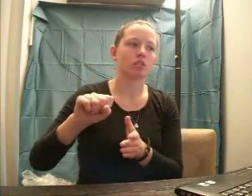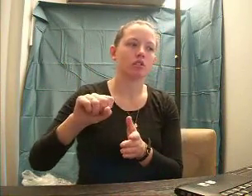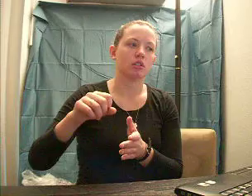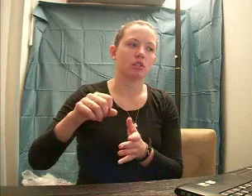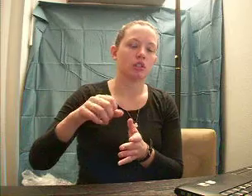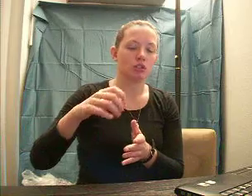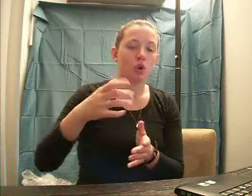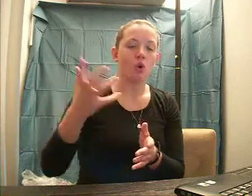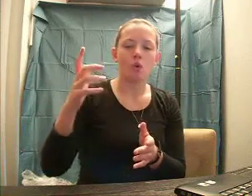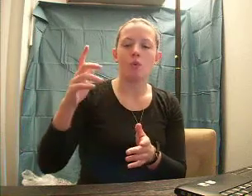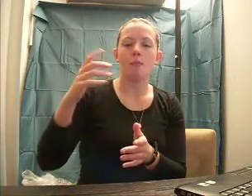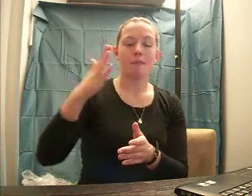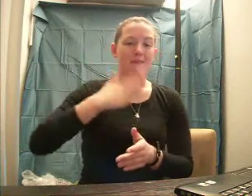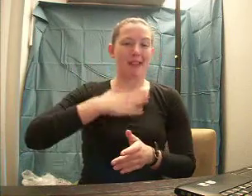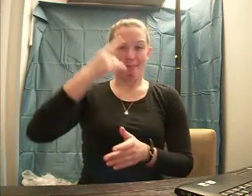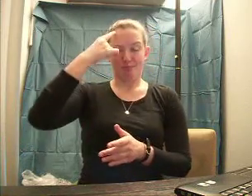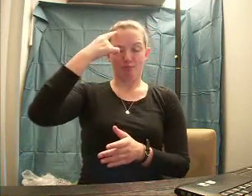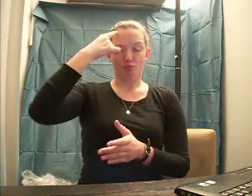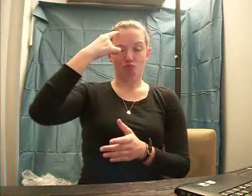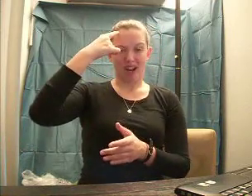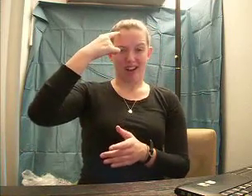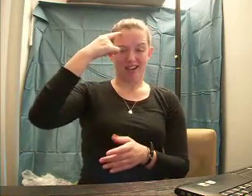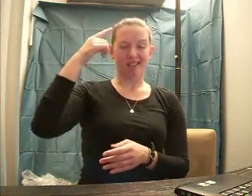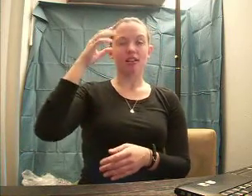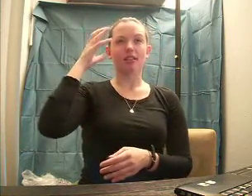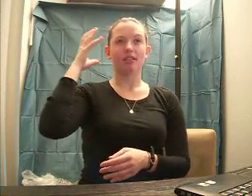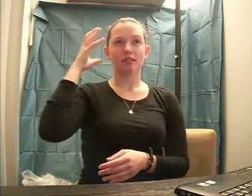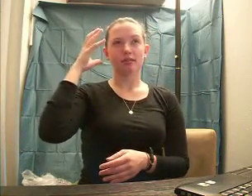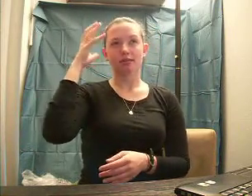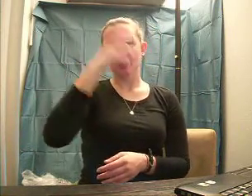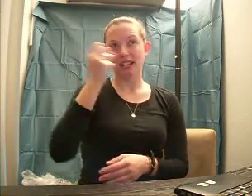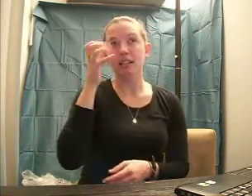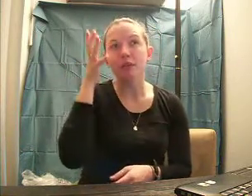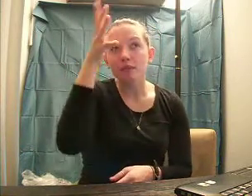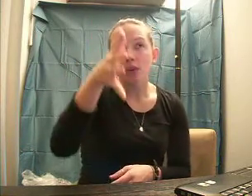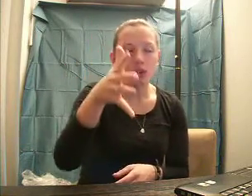same thing. Well, why would I bother doing that? I'm going to get the sensory feedback anyway.